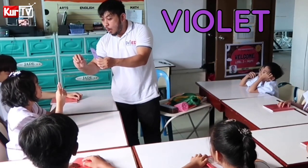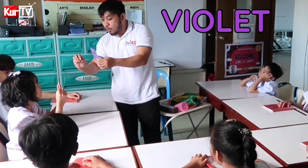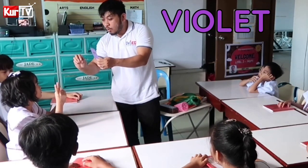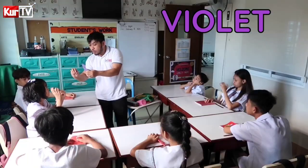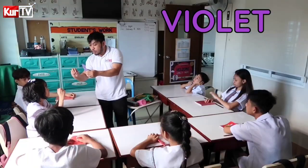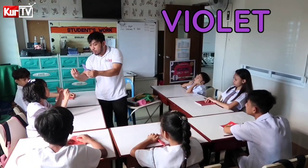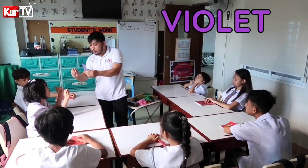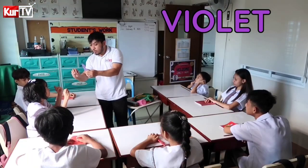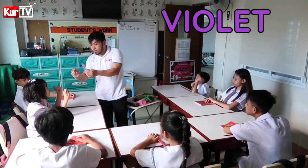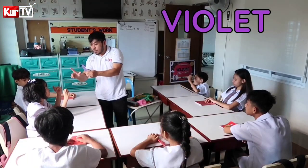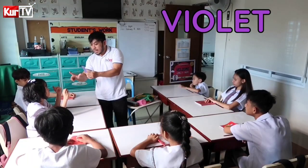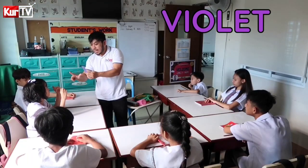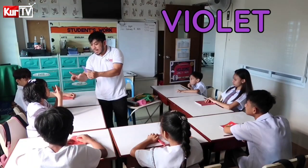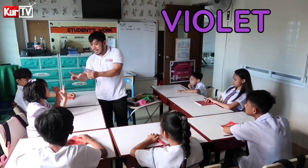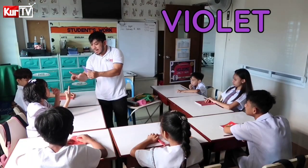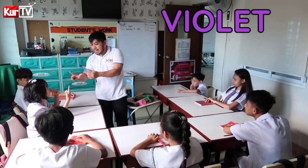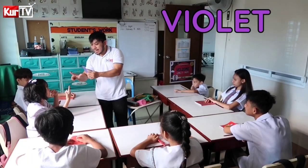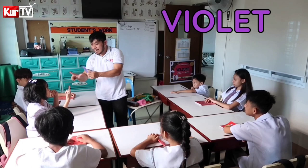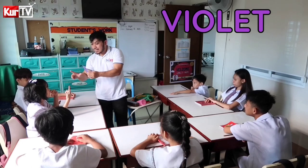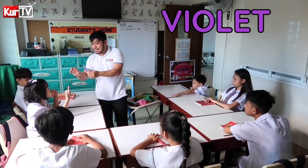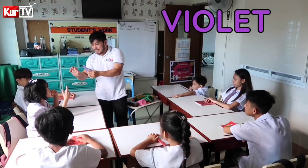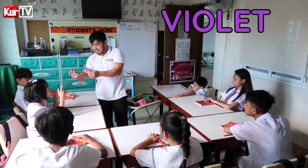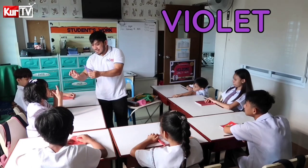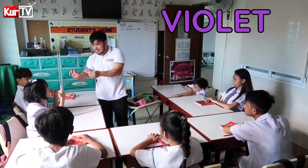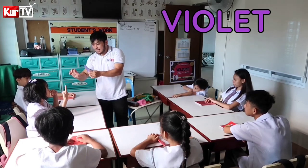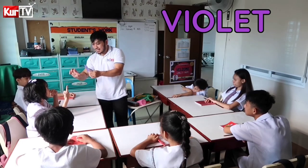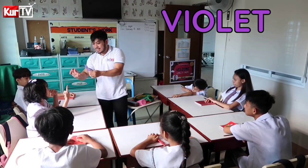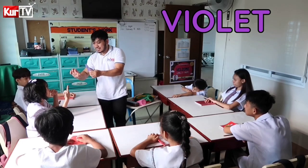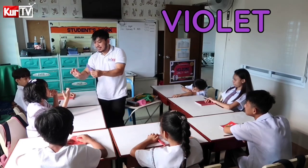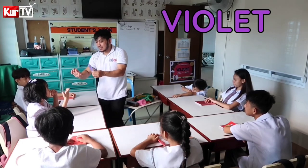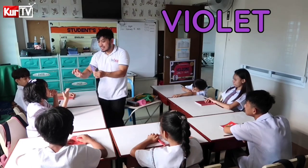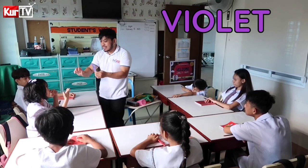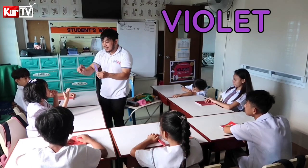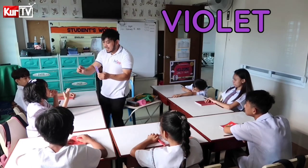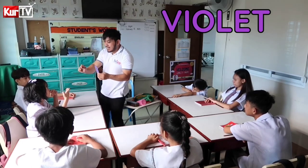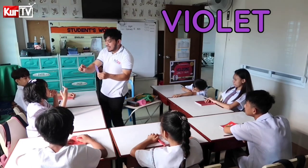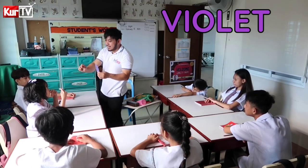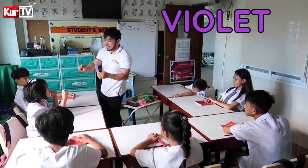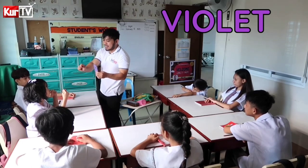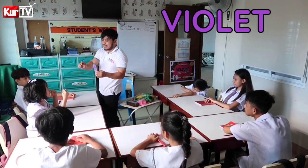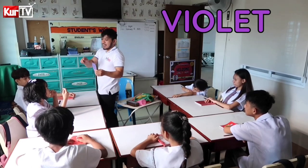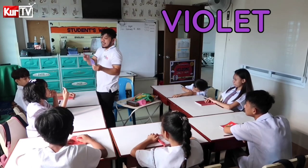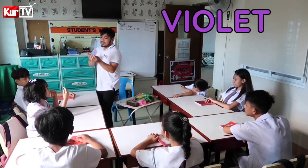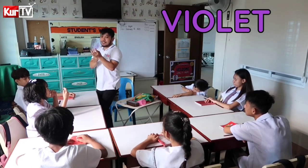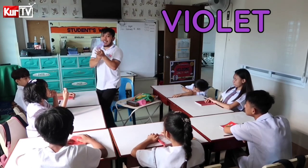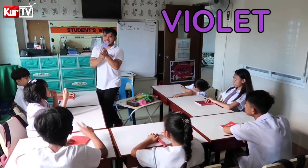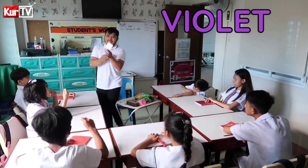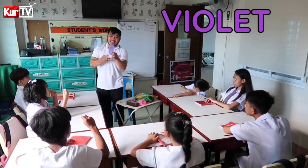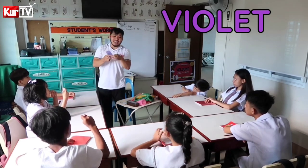-L-E-T. Violet.